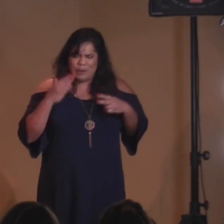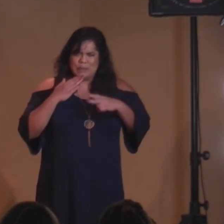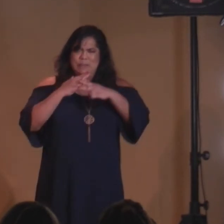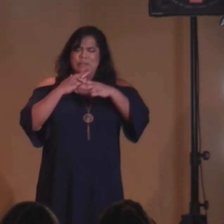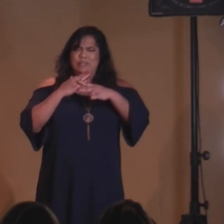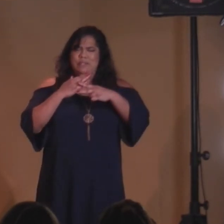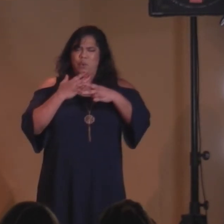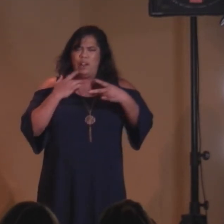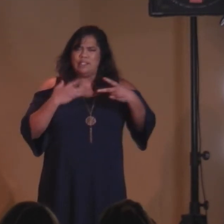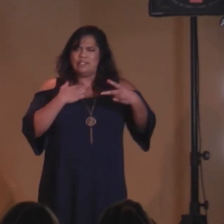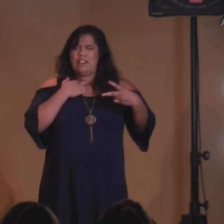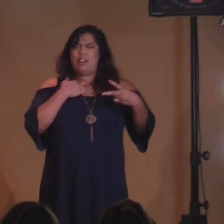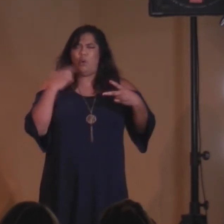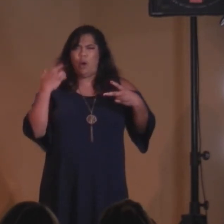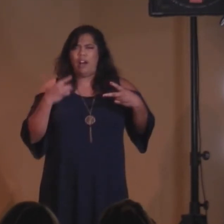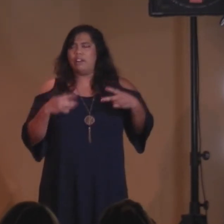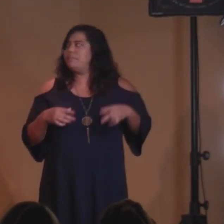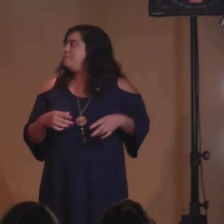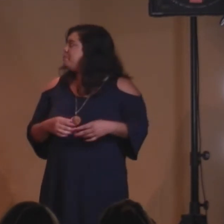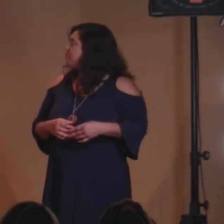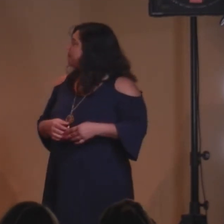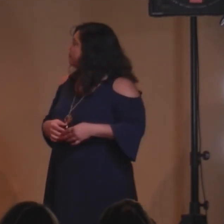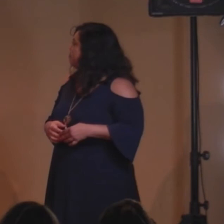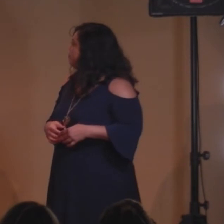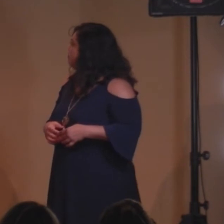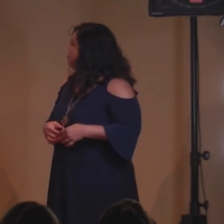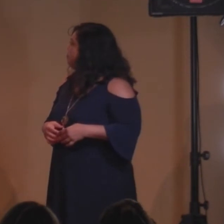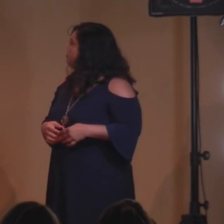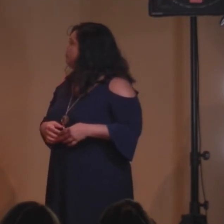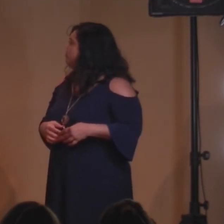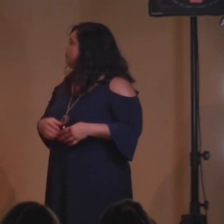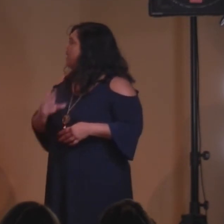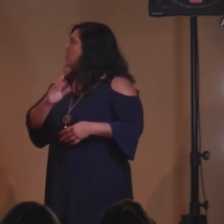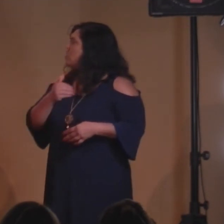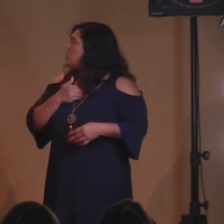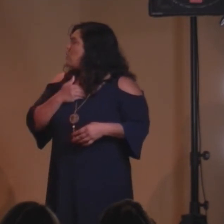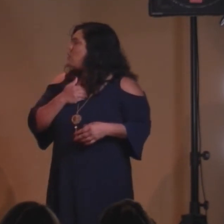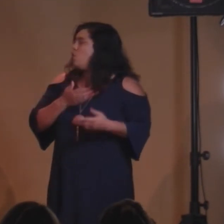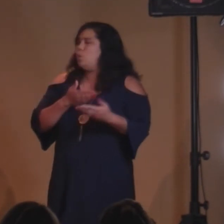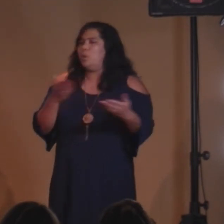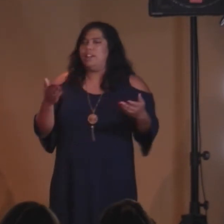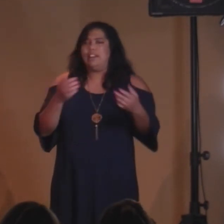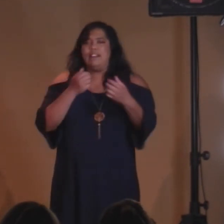find love? And I don't like the sympathy there. I started to scratch out, but empathy. And